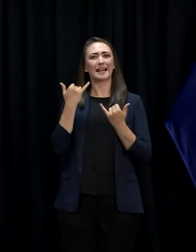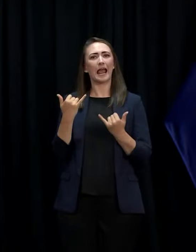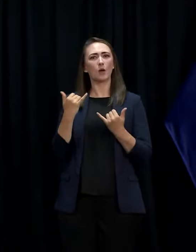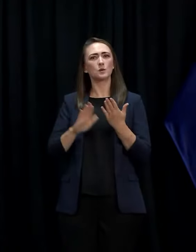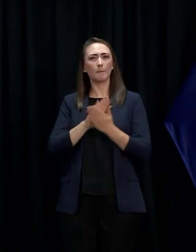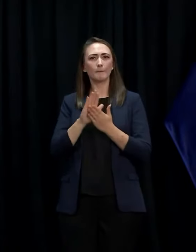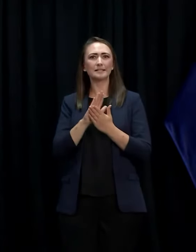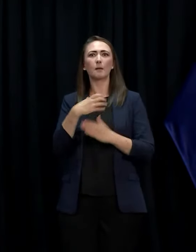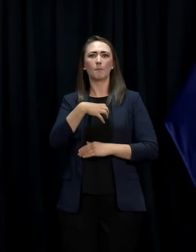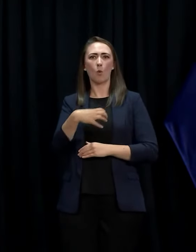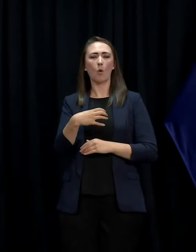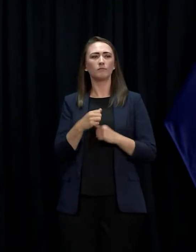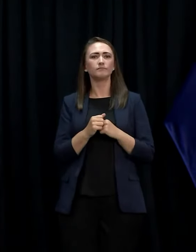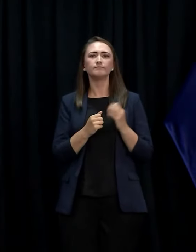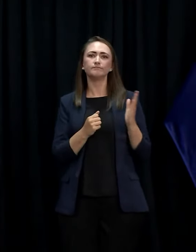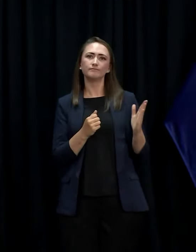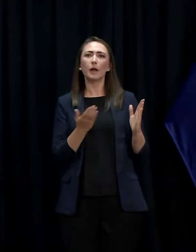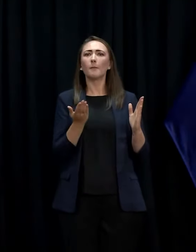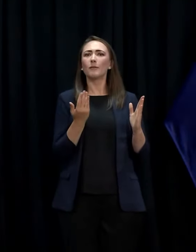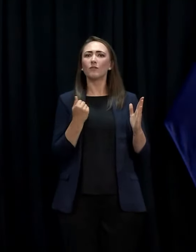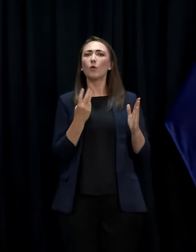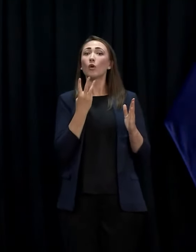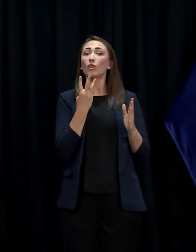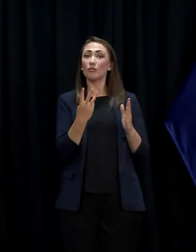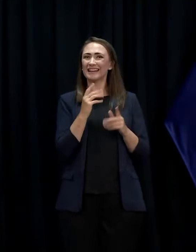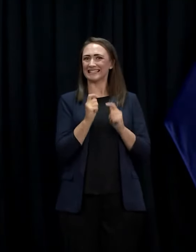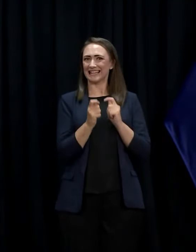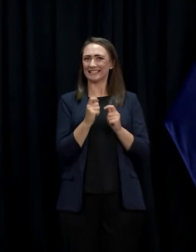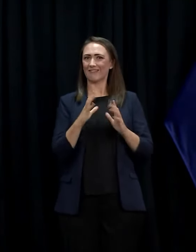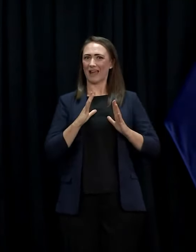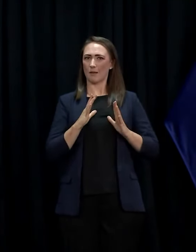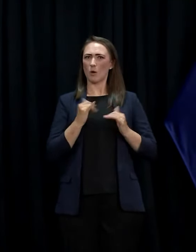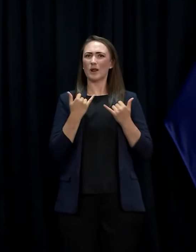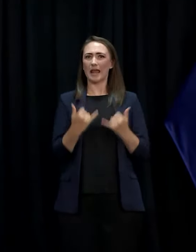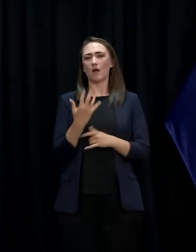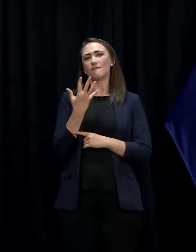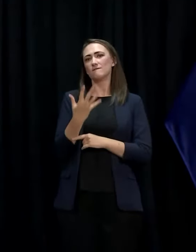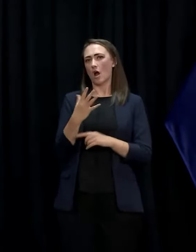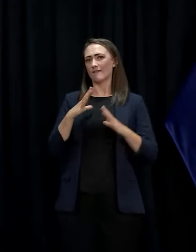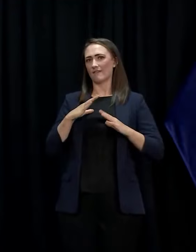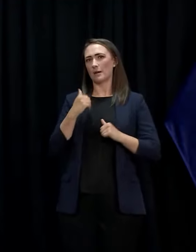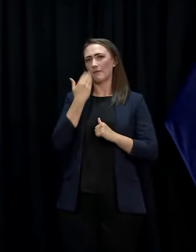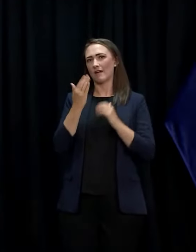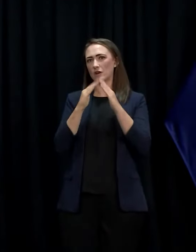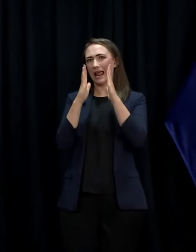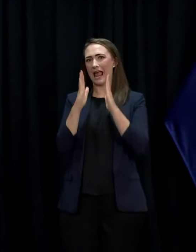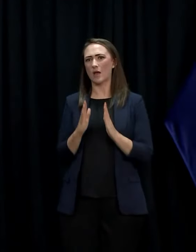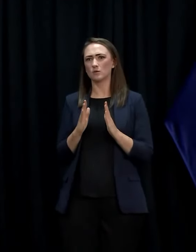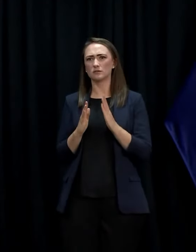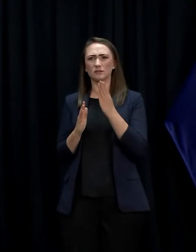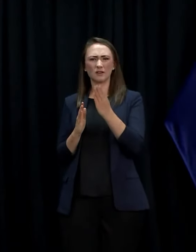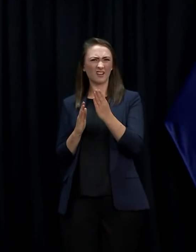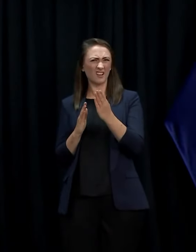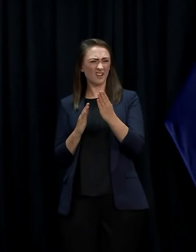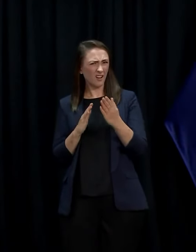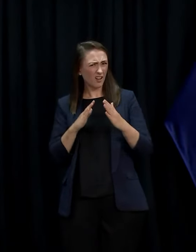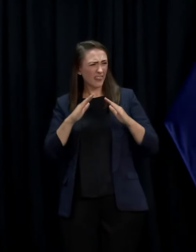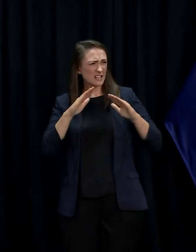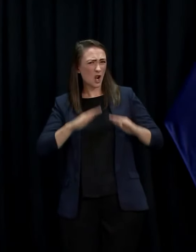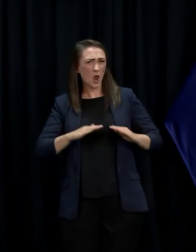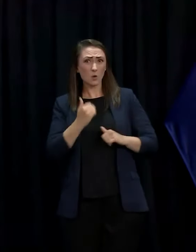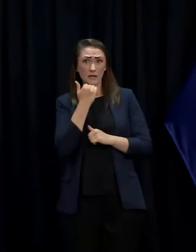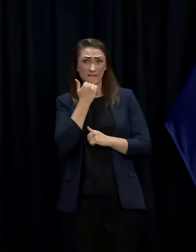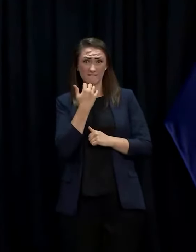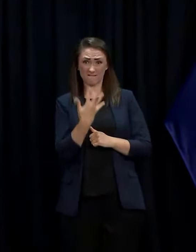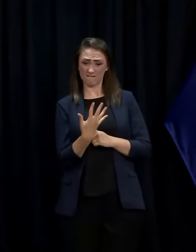roughly? From 3 to 5. Yeah. From 3 to 5. Mm-hmm. That's incredibly low. I mean, price of petrol, horrendous. People often make